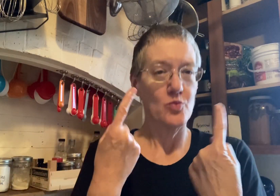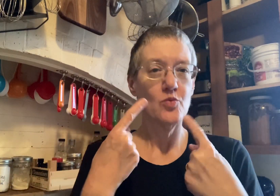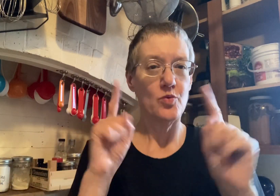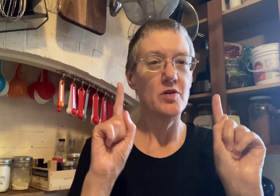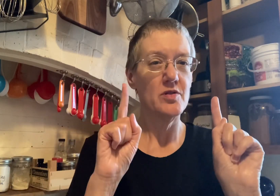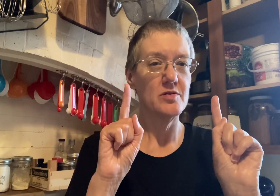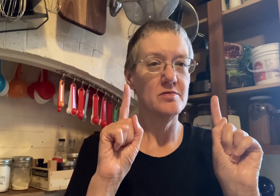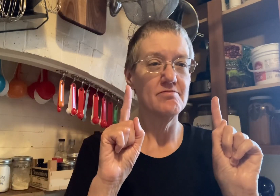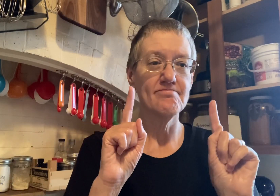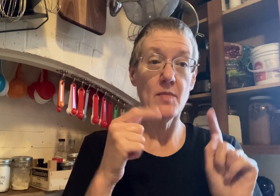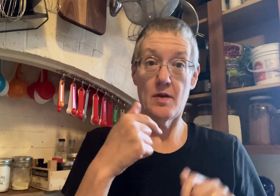works.